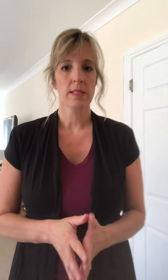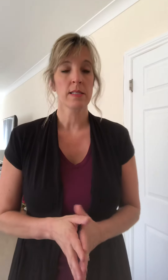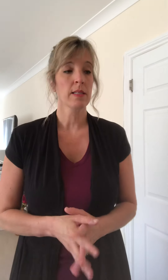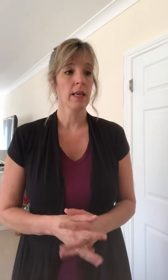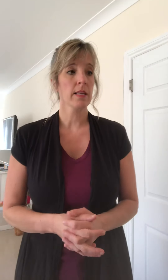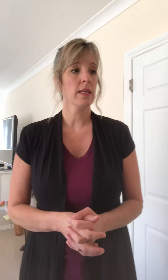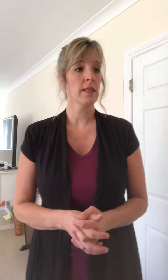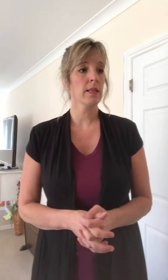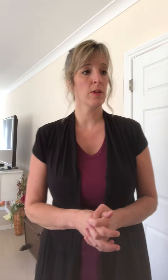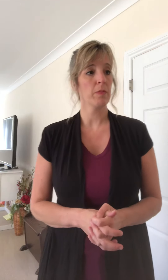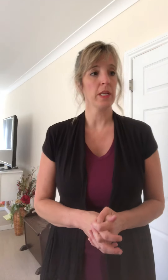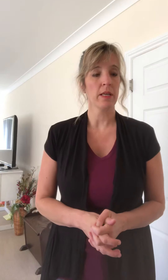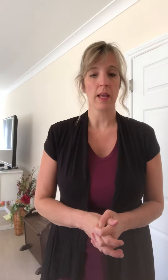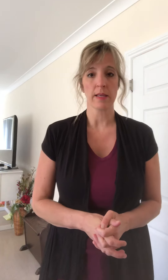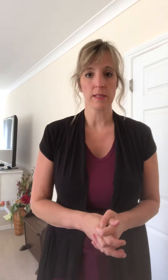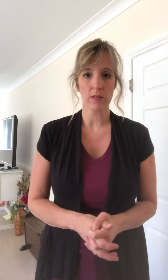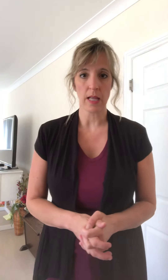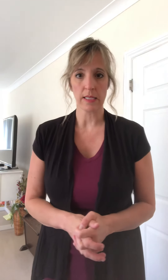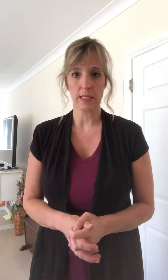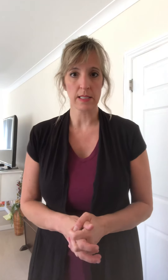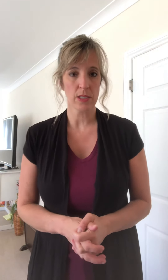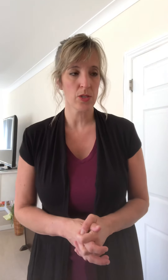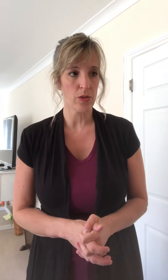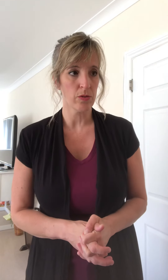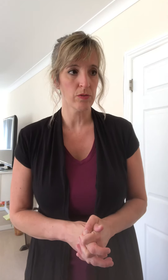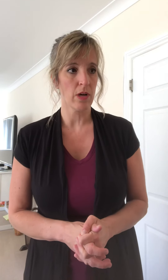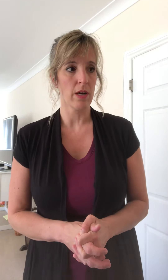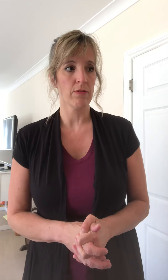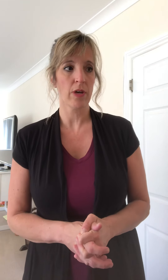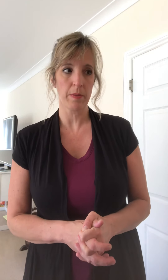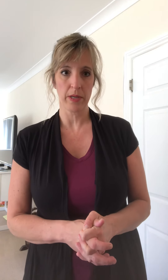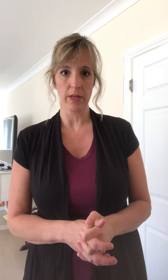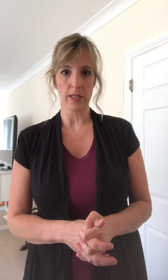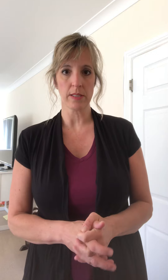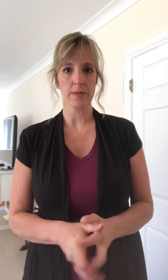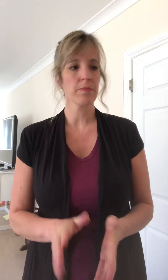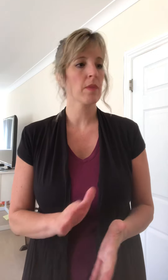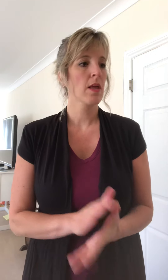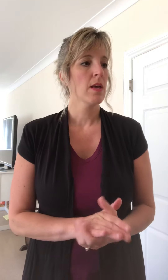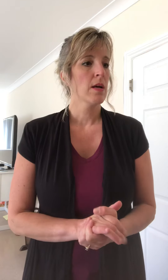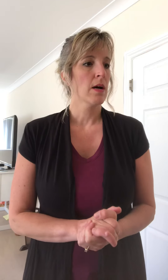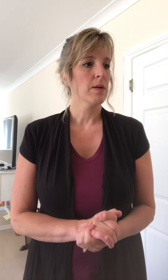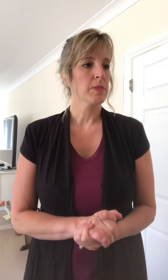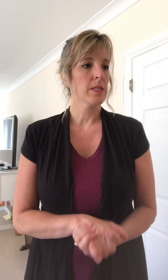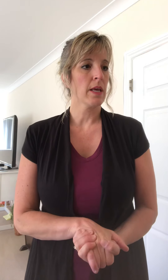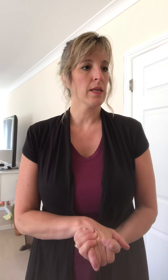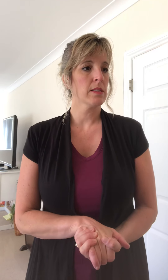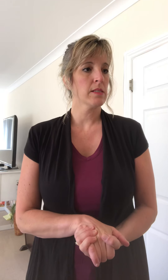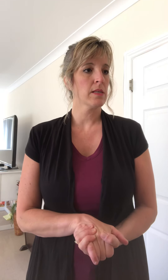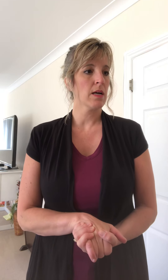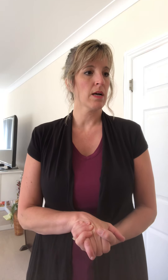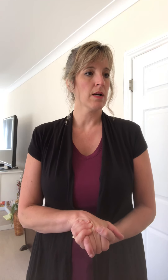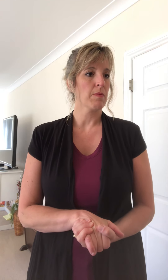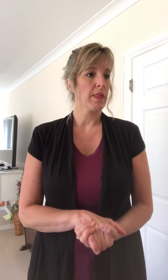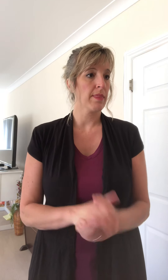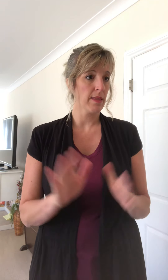This is the Lakenheath Intermediate ASL class, lesson 2, vocabulary list. Today's